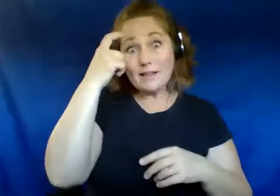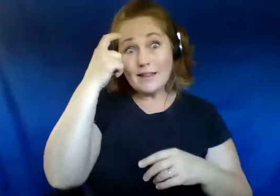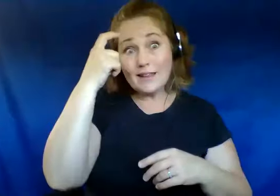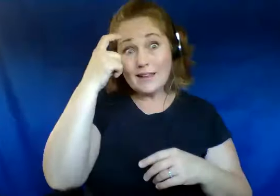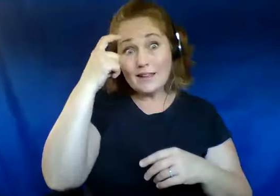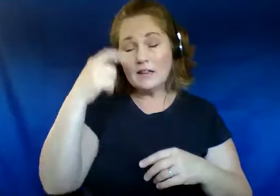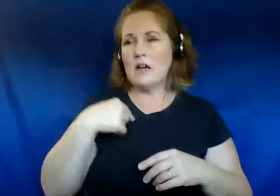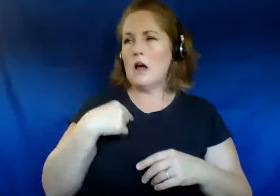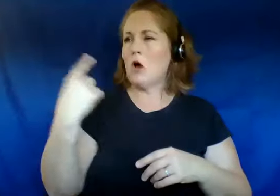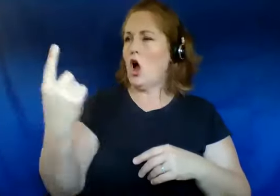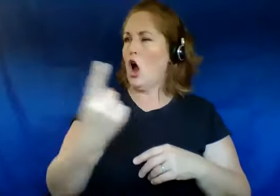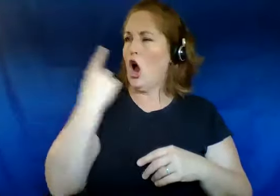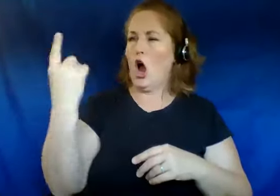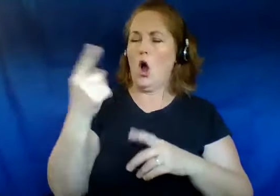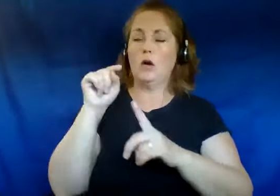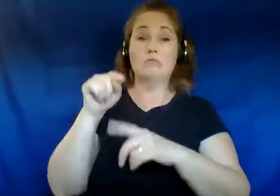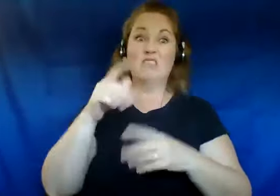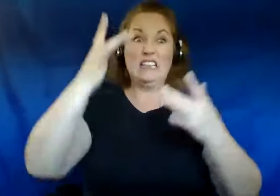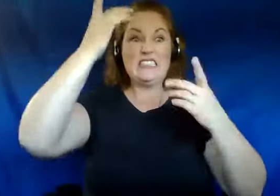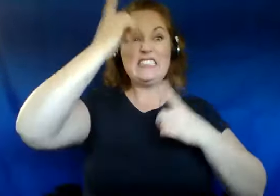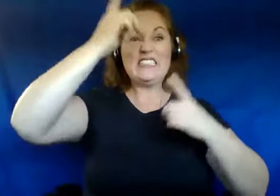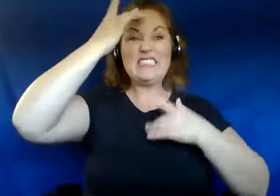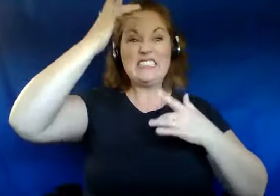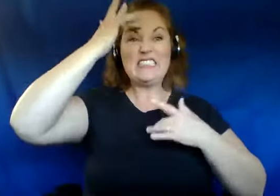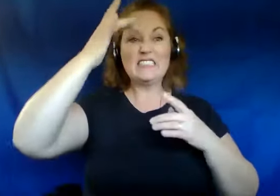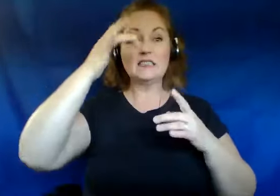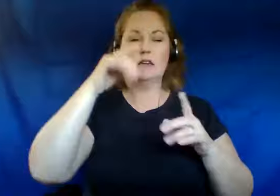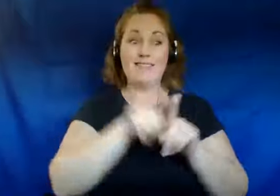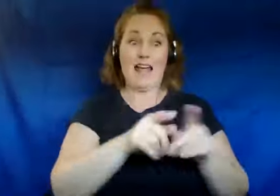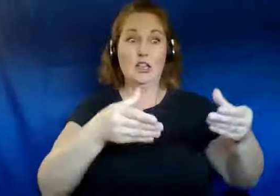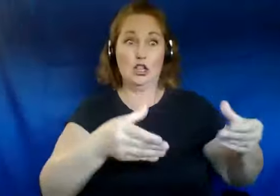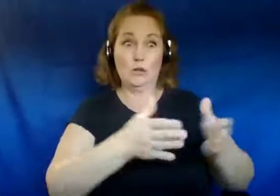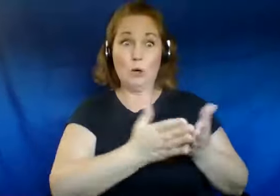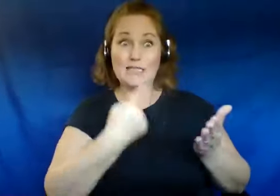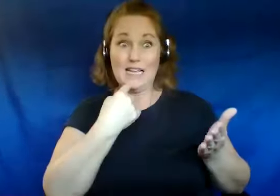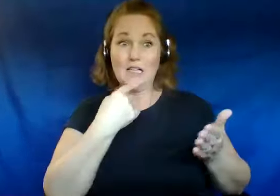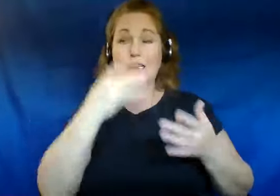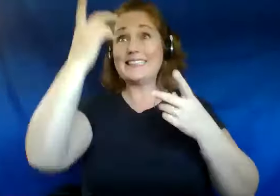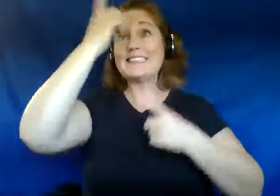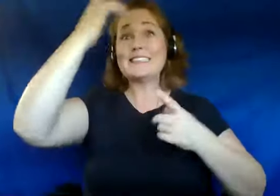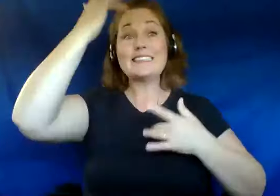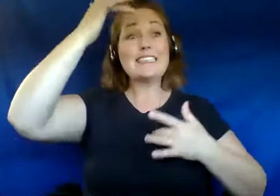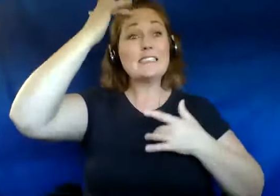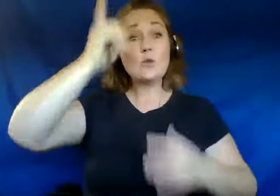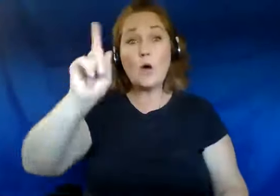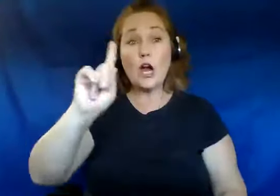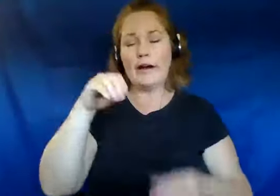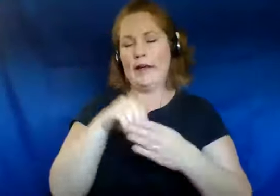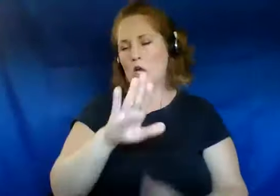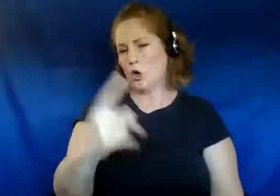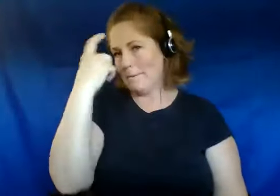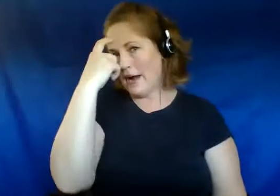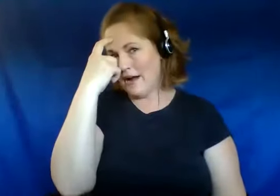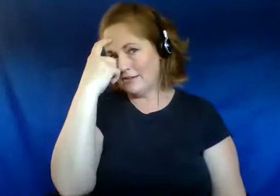the disease, the big book says, rests in the mind. I am physically